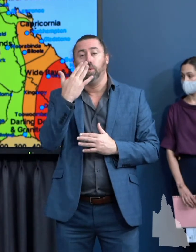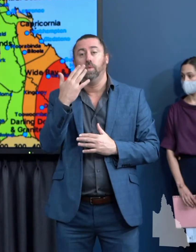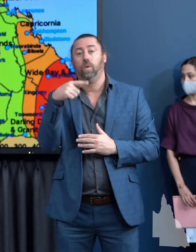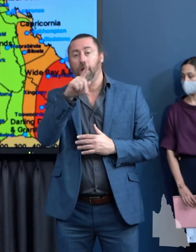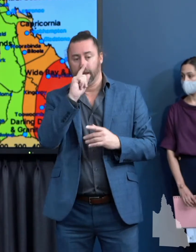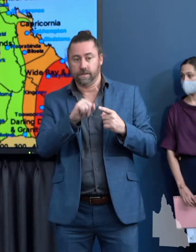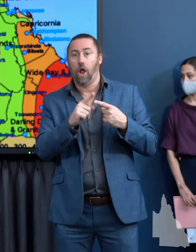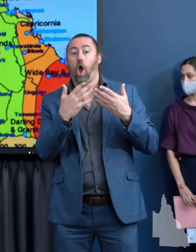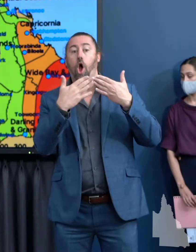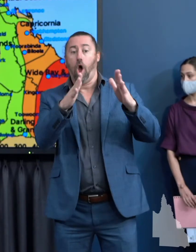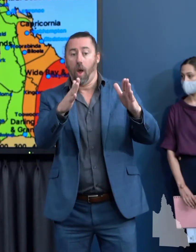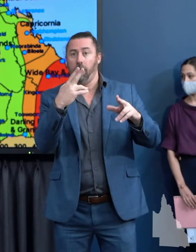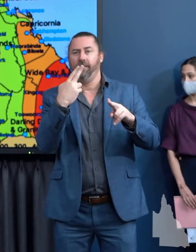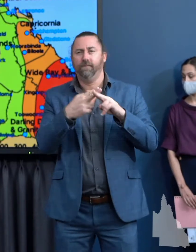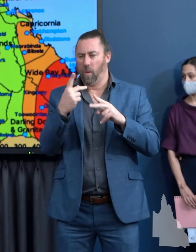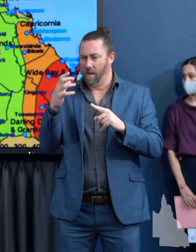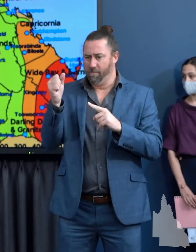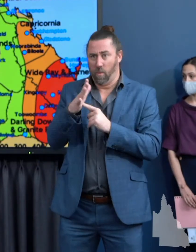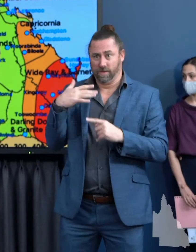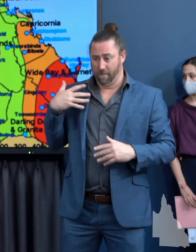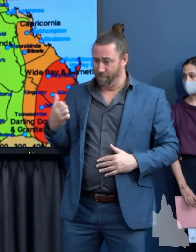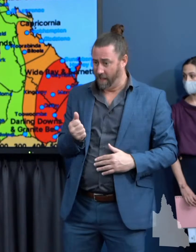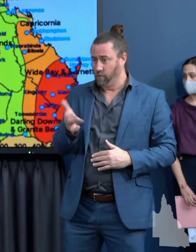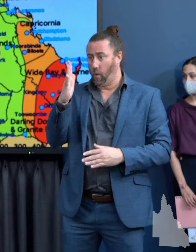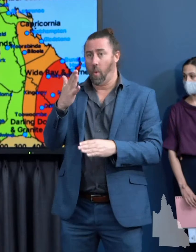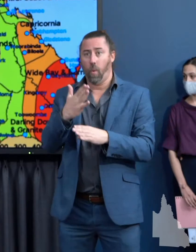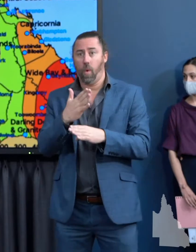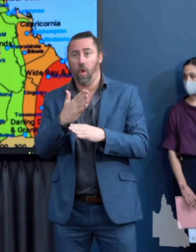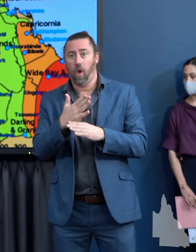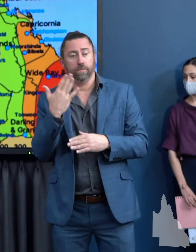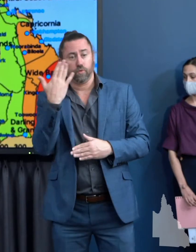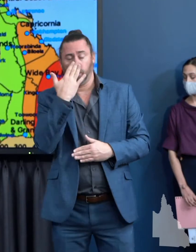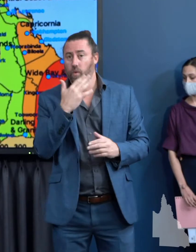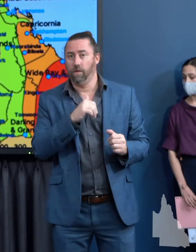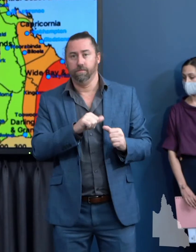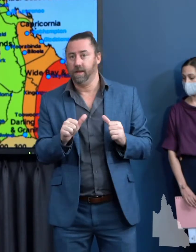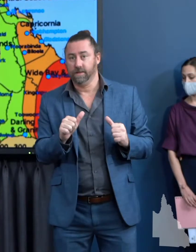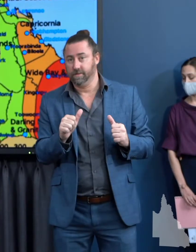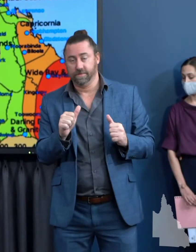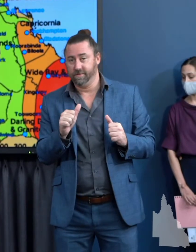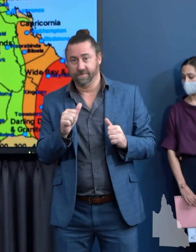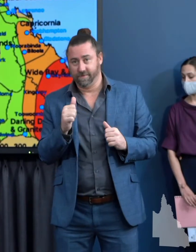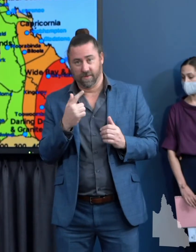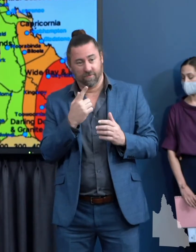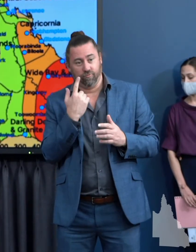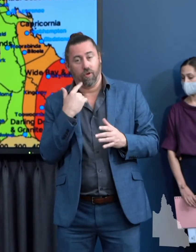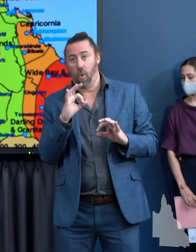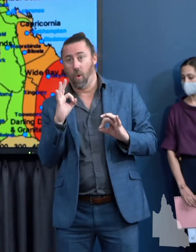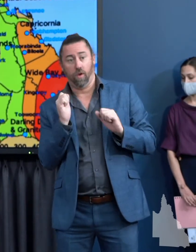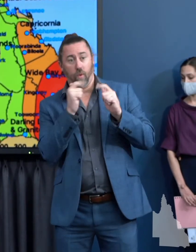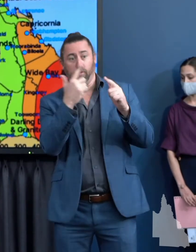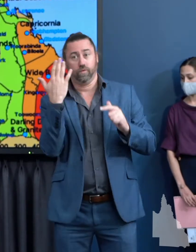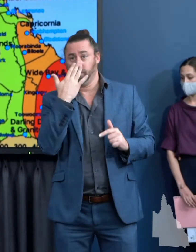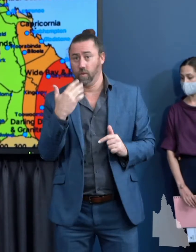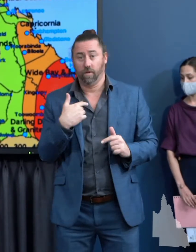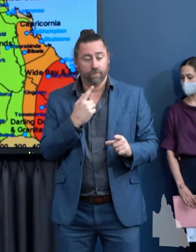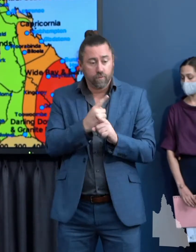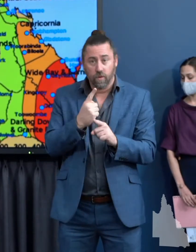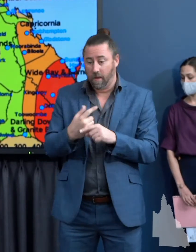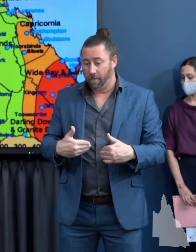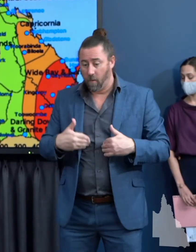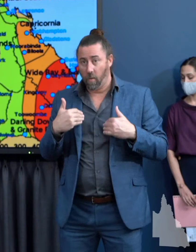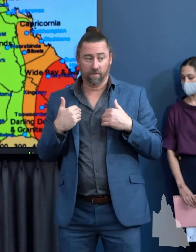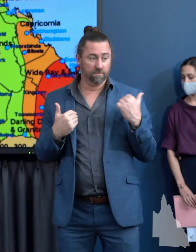essential workers, but under all the information that's been given to me this morning, to myself,